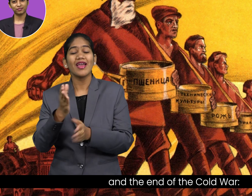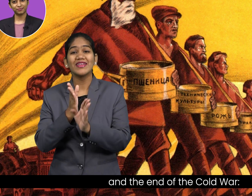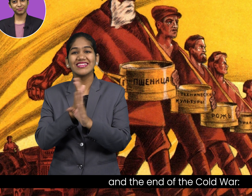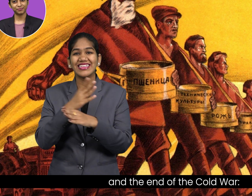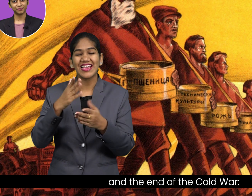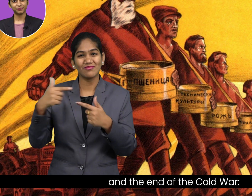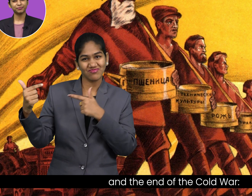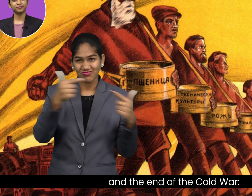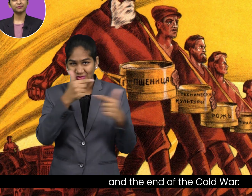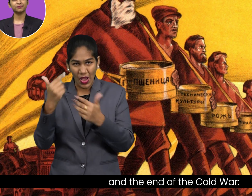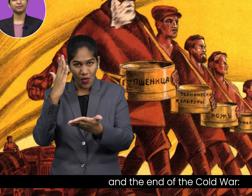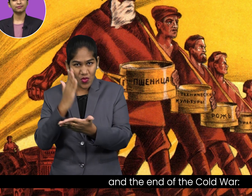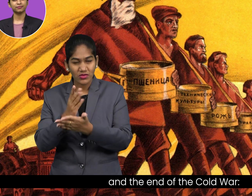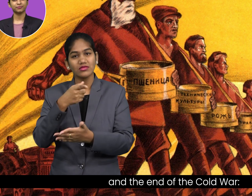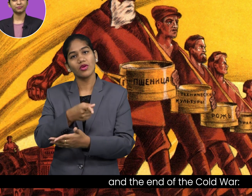War.